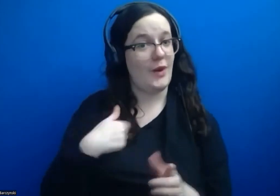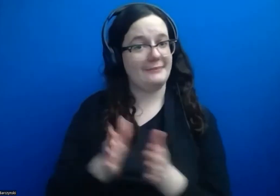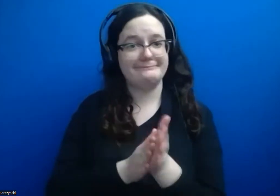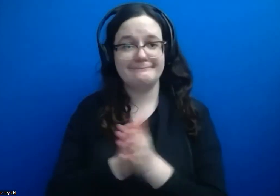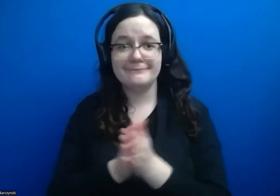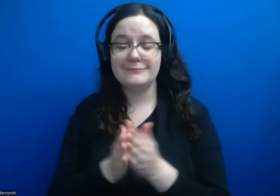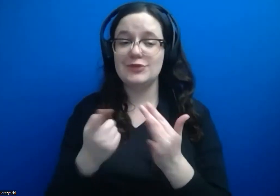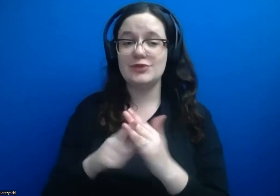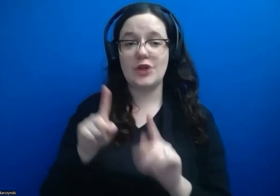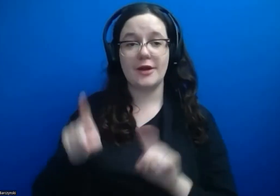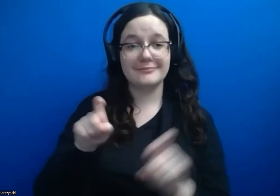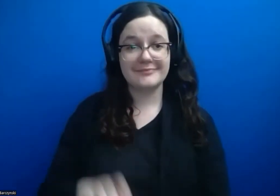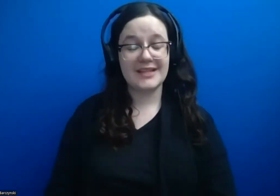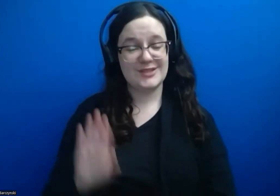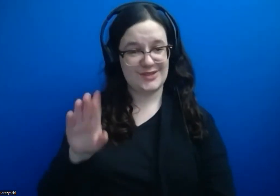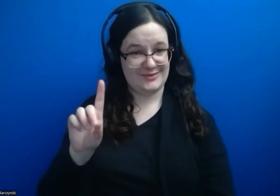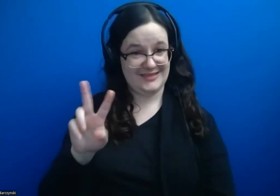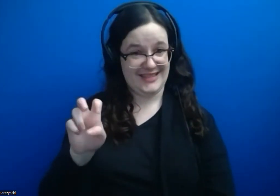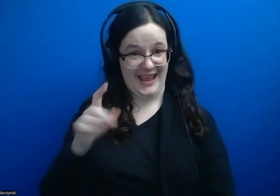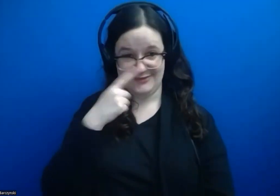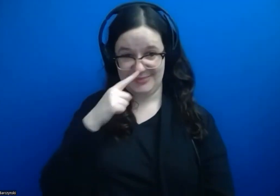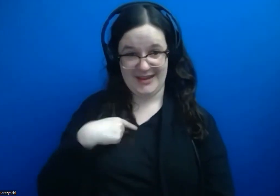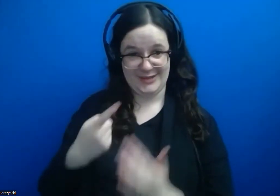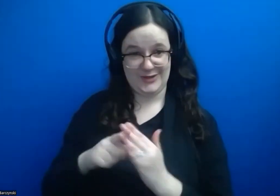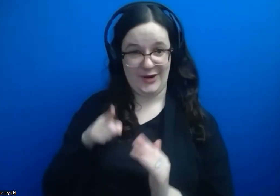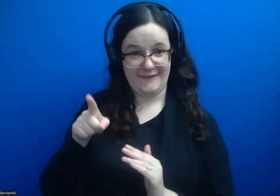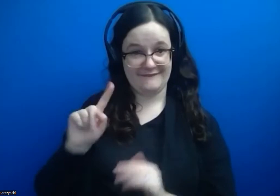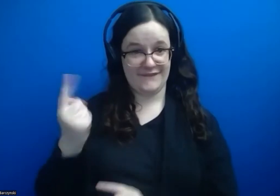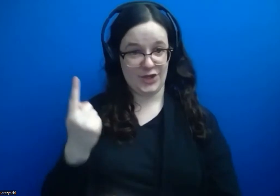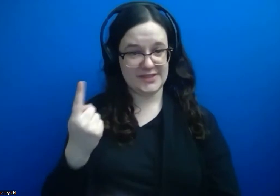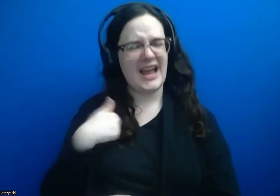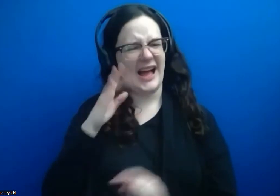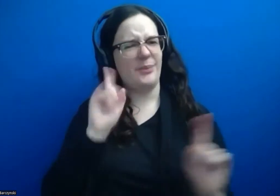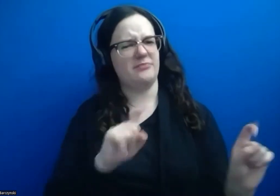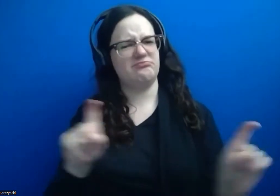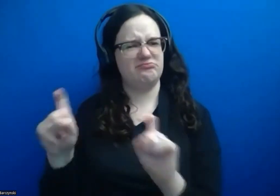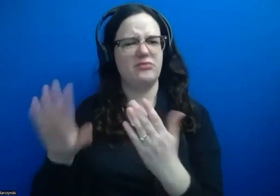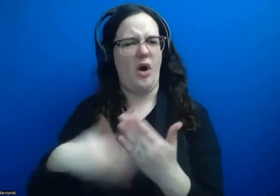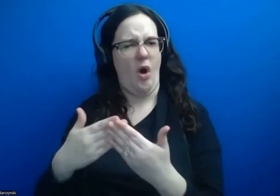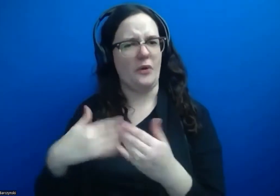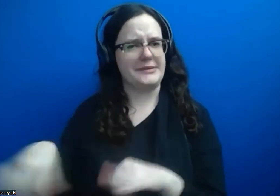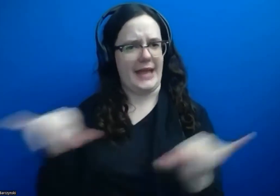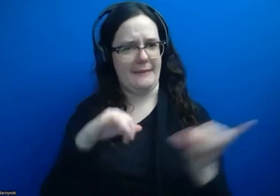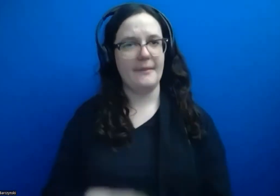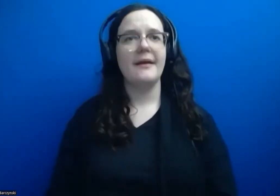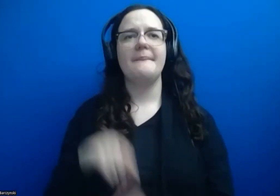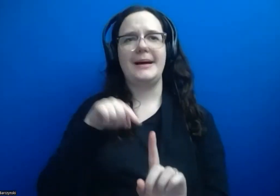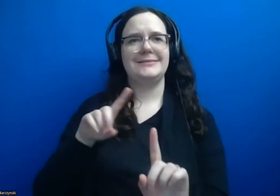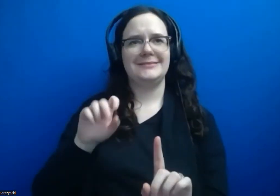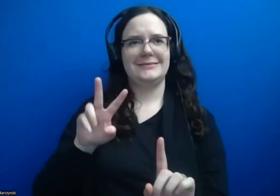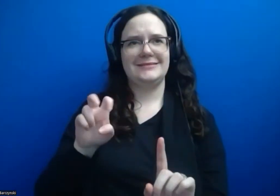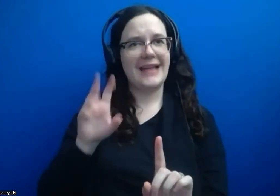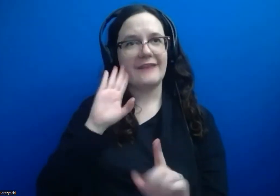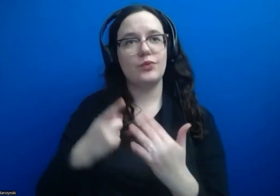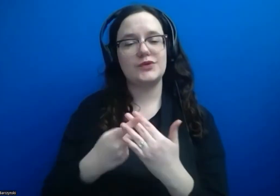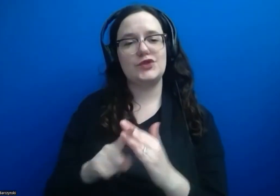Dave, if I can start with you first, and this question is going to follow on to the rest of the panelists. But Dave, we'll begin with you. How did the